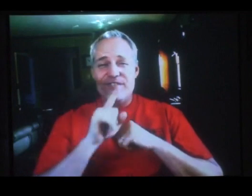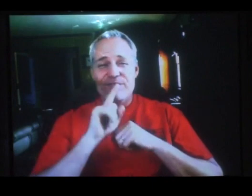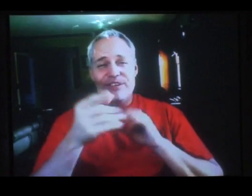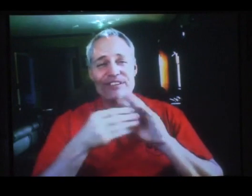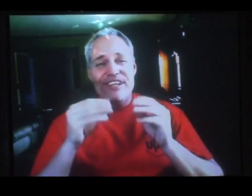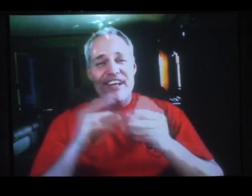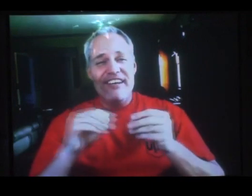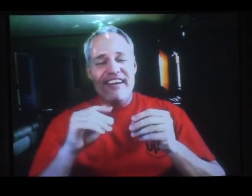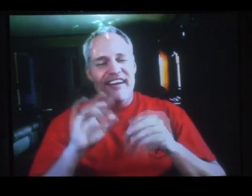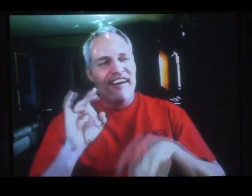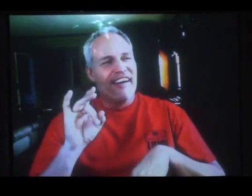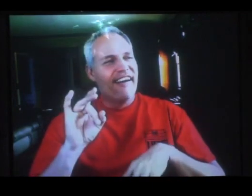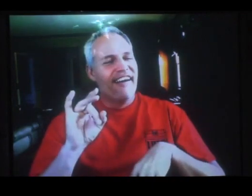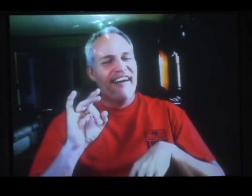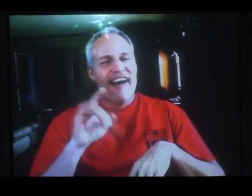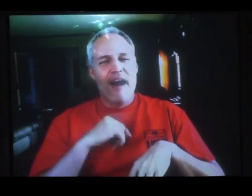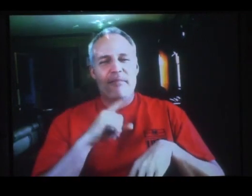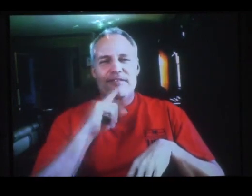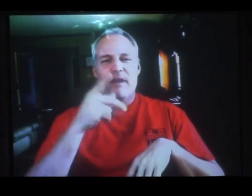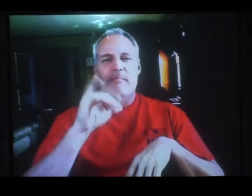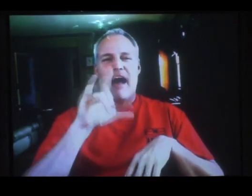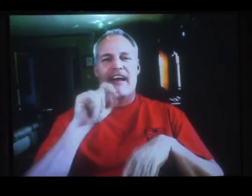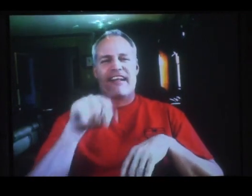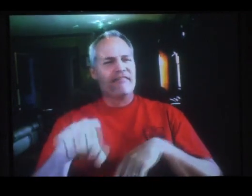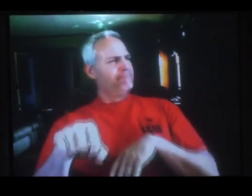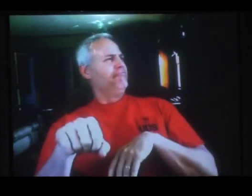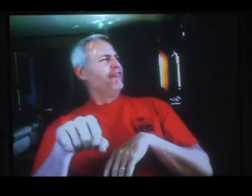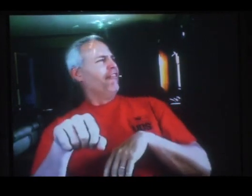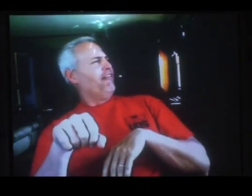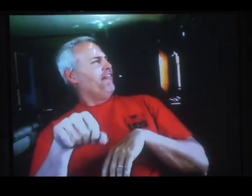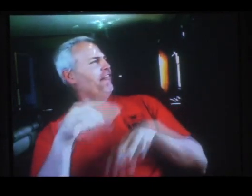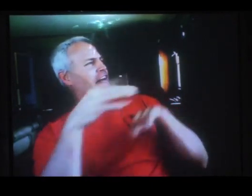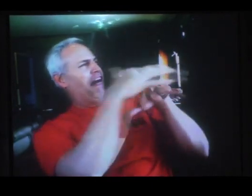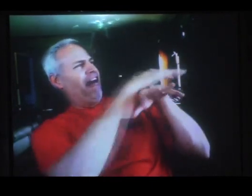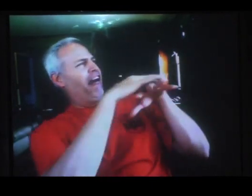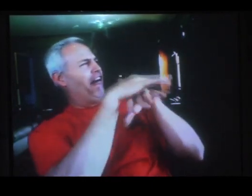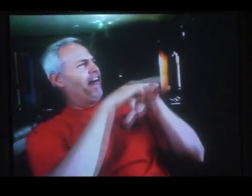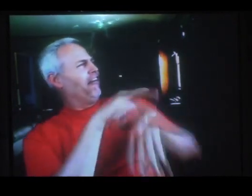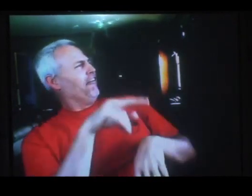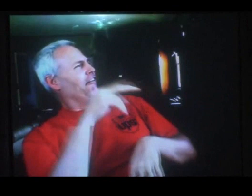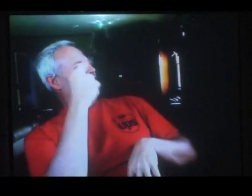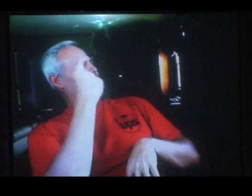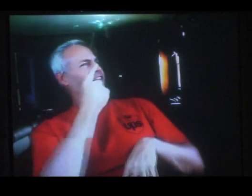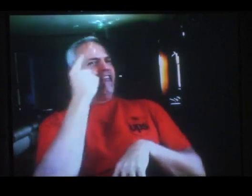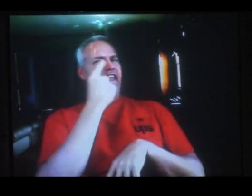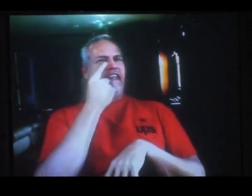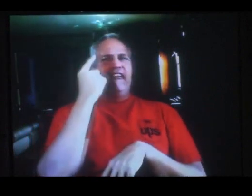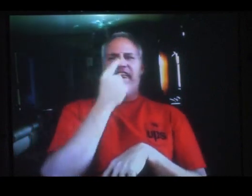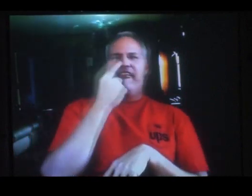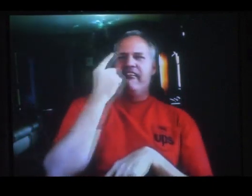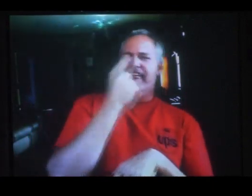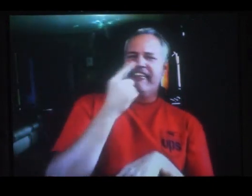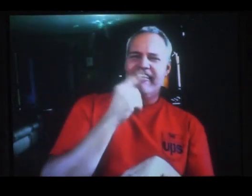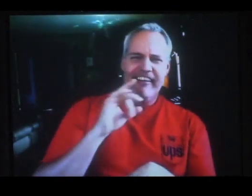horrible. Imagine what a good story that is, huh? Imagine that the pilot turns around and is like, what's all that going on? And it's like, that's